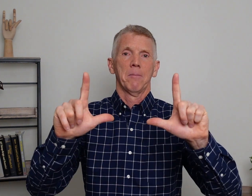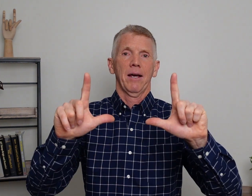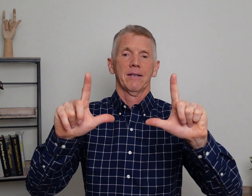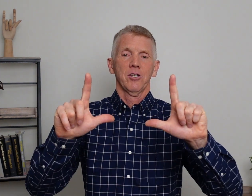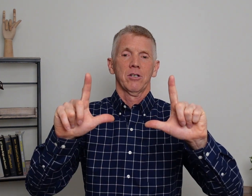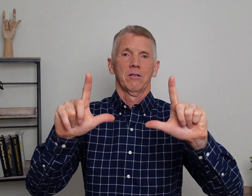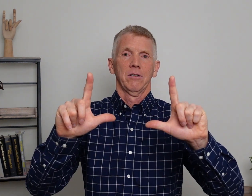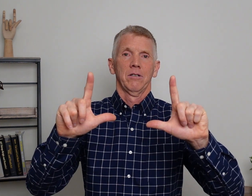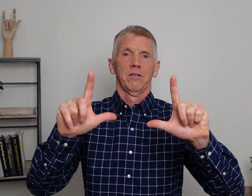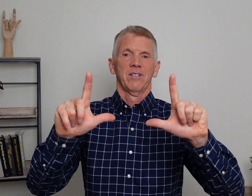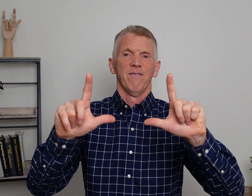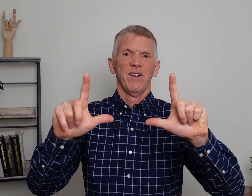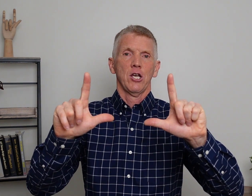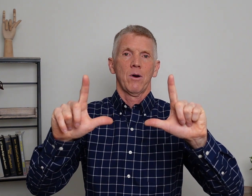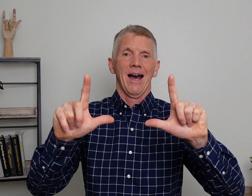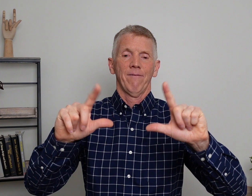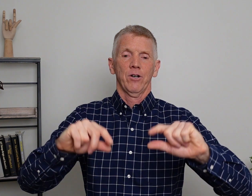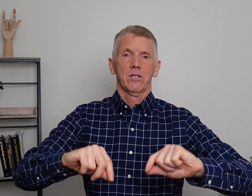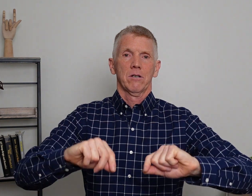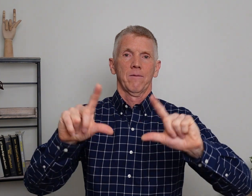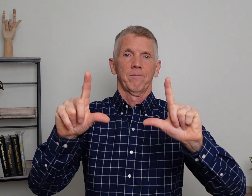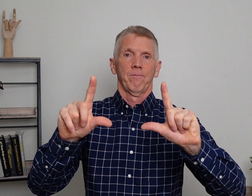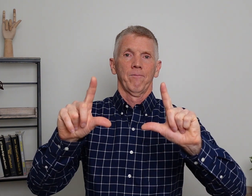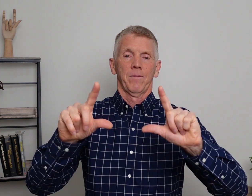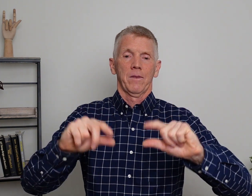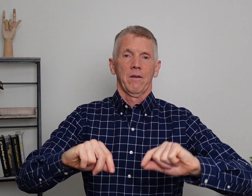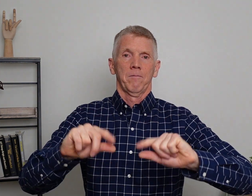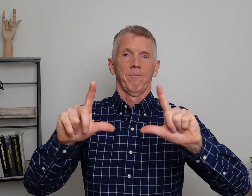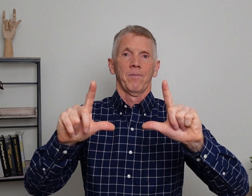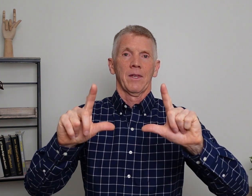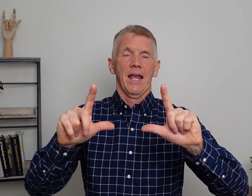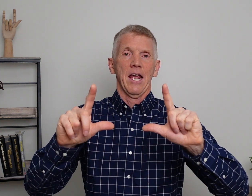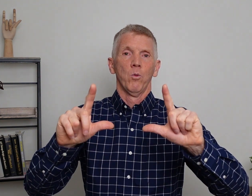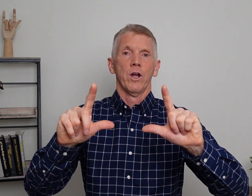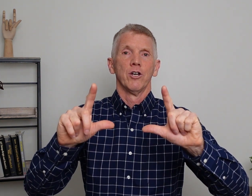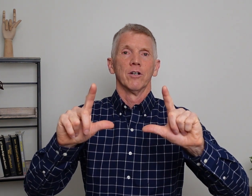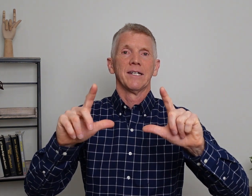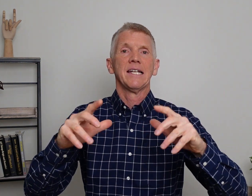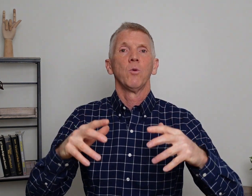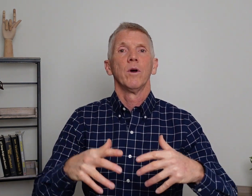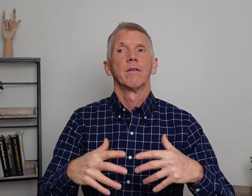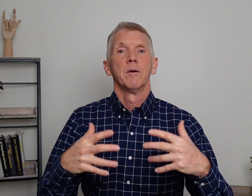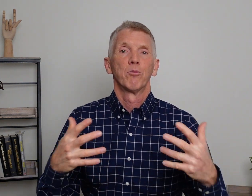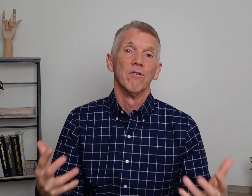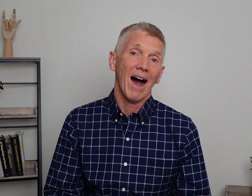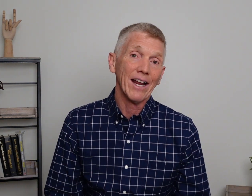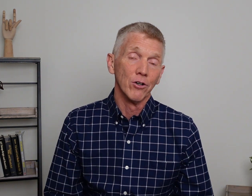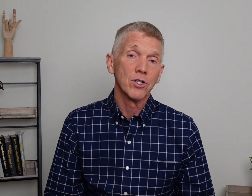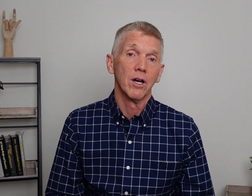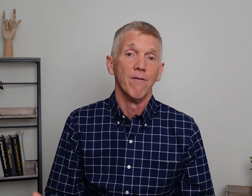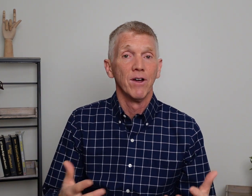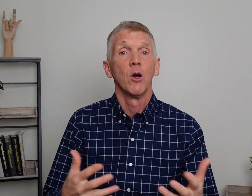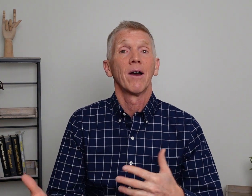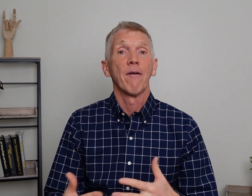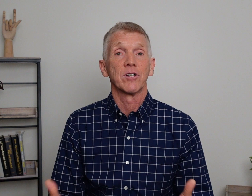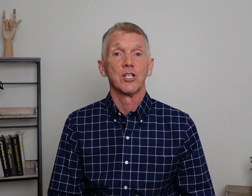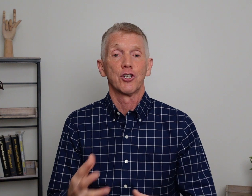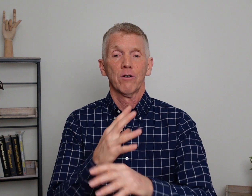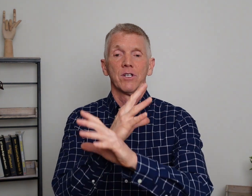like this. It's a video conference. And when you're dealing with providers of video conferencing